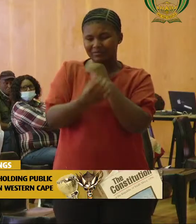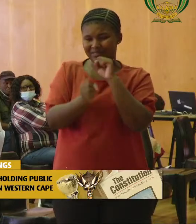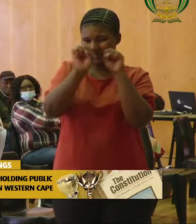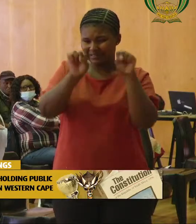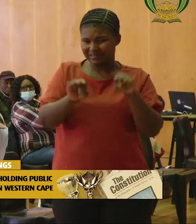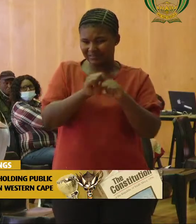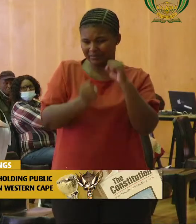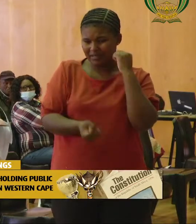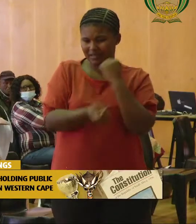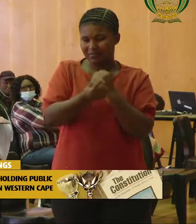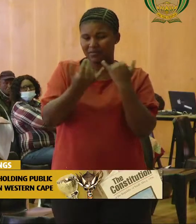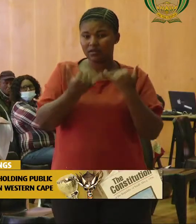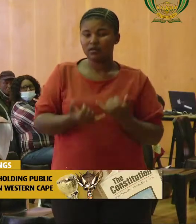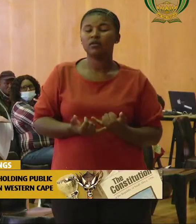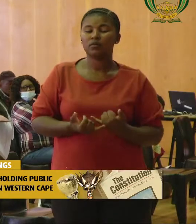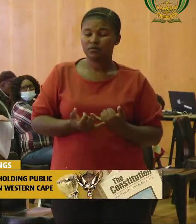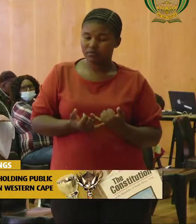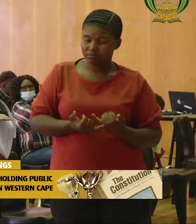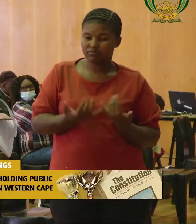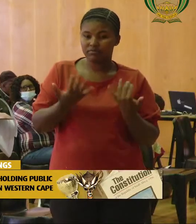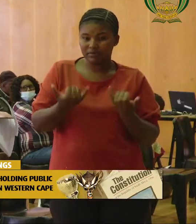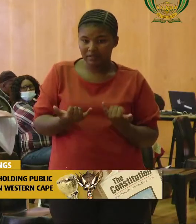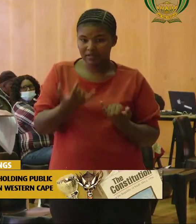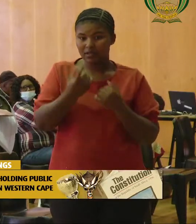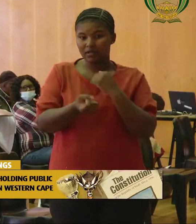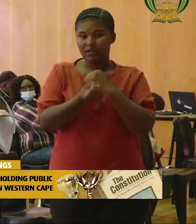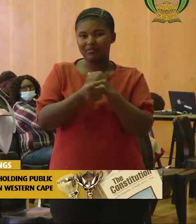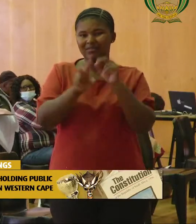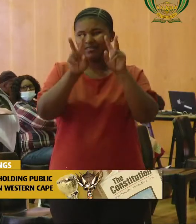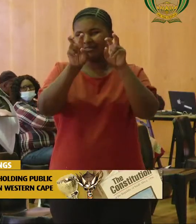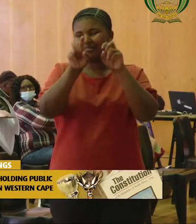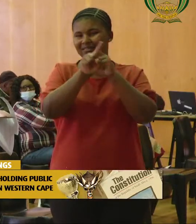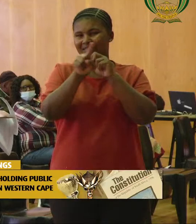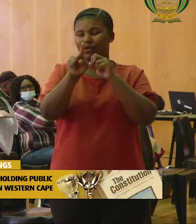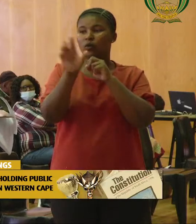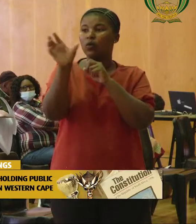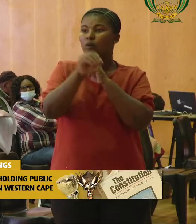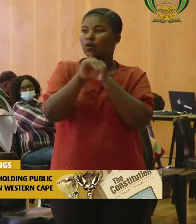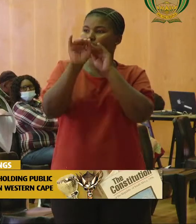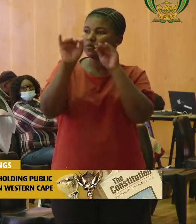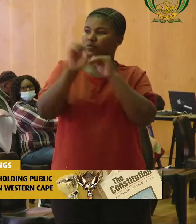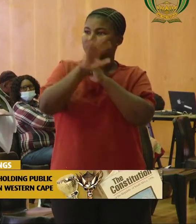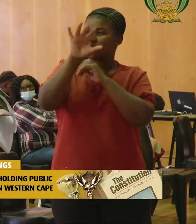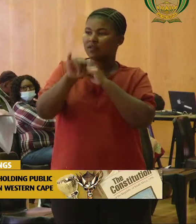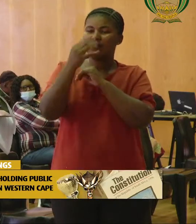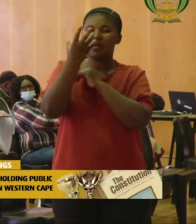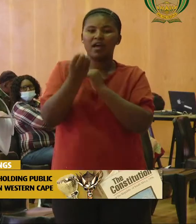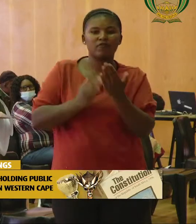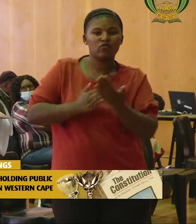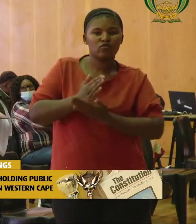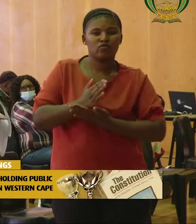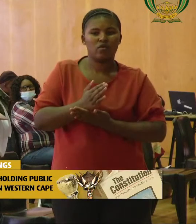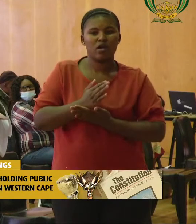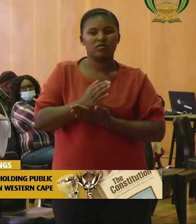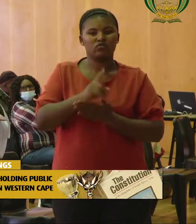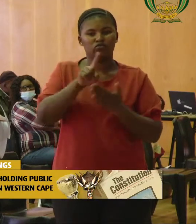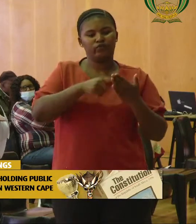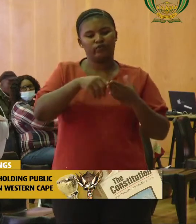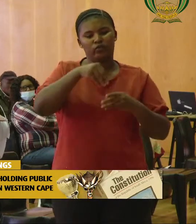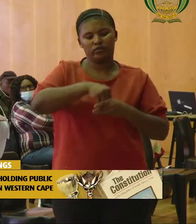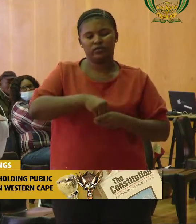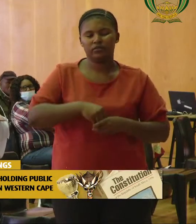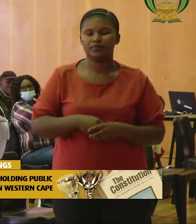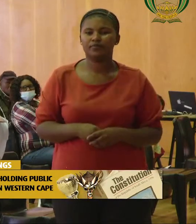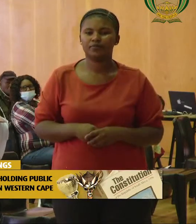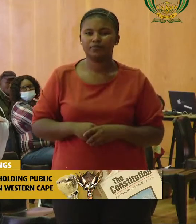concept, negating any form of the concept of every citizen that has the right to be elected